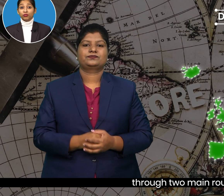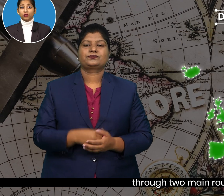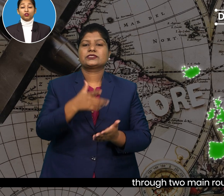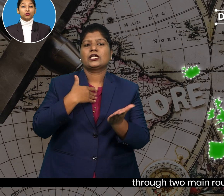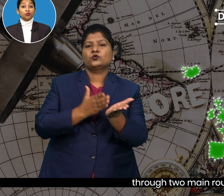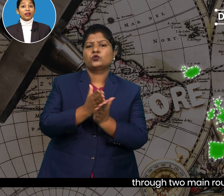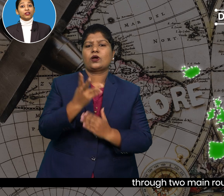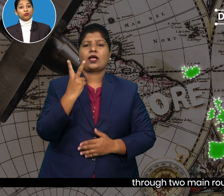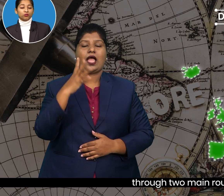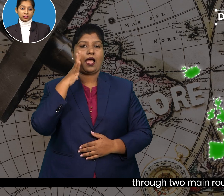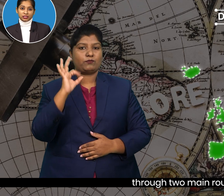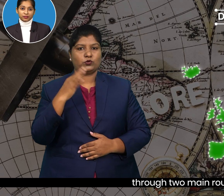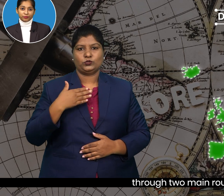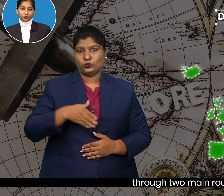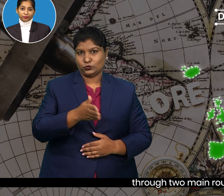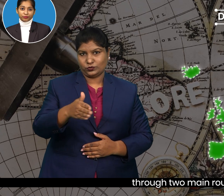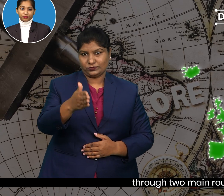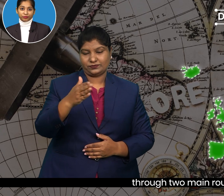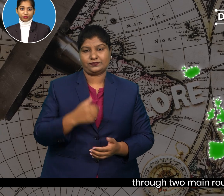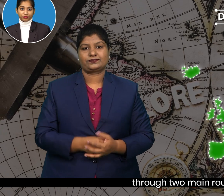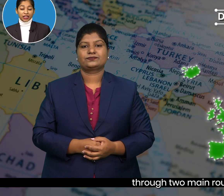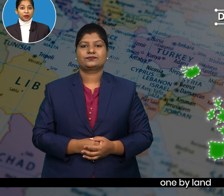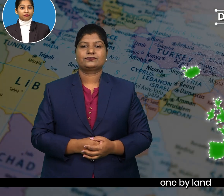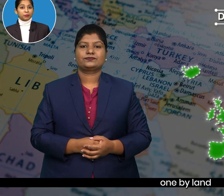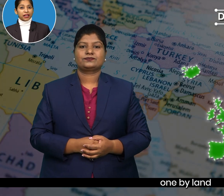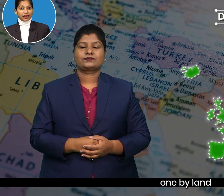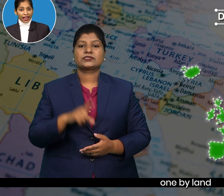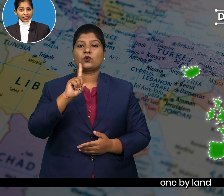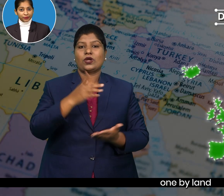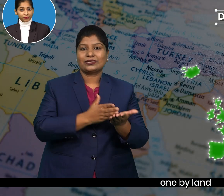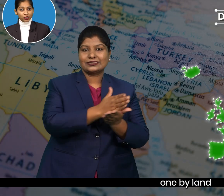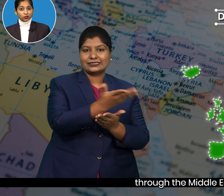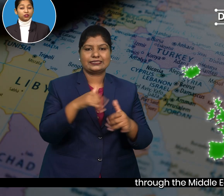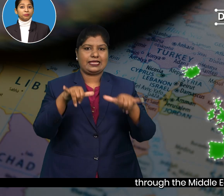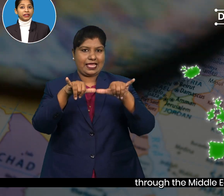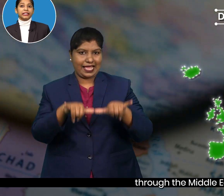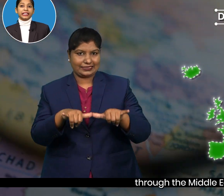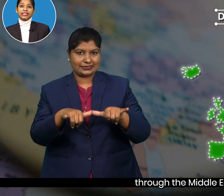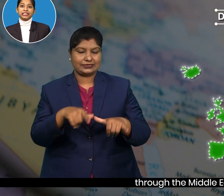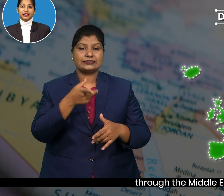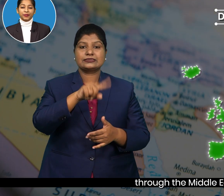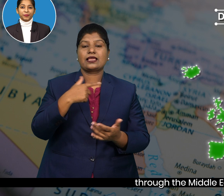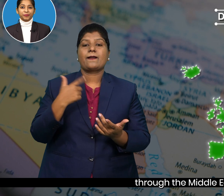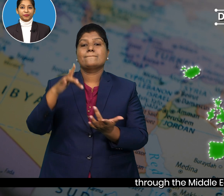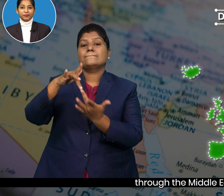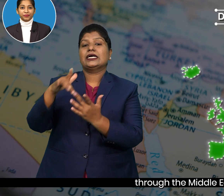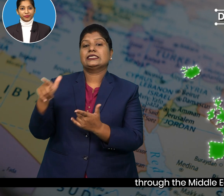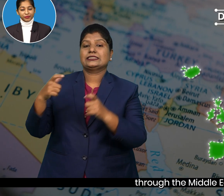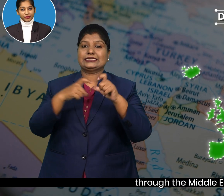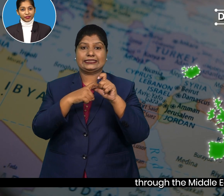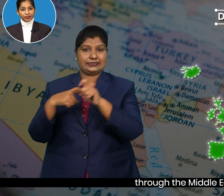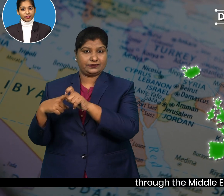Through two main routes, one by land through the Middle East,